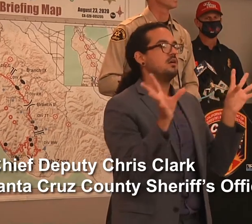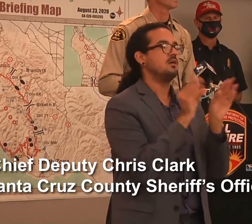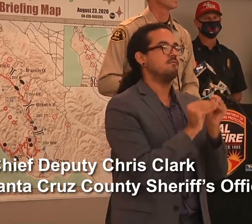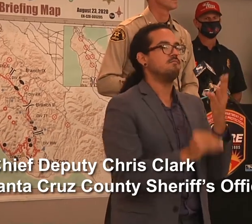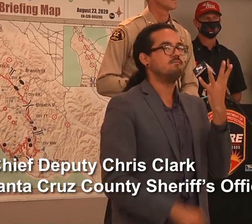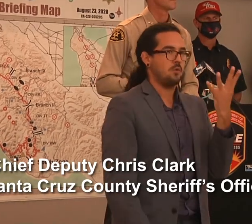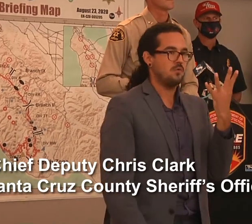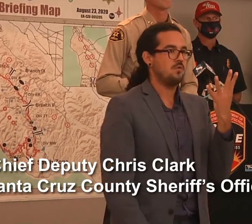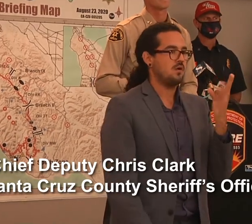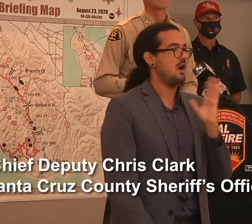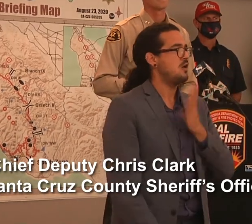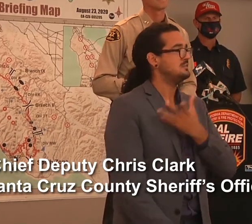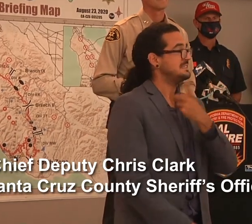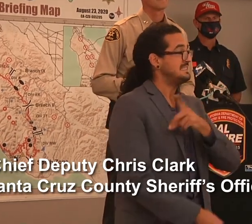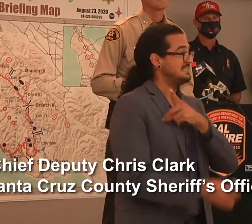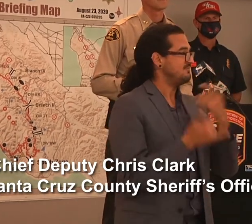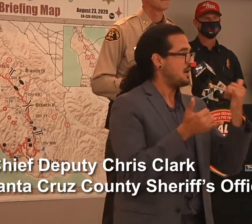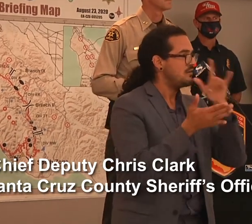get to those areas.